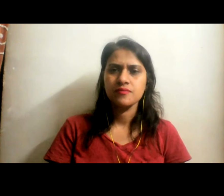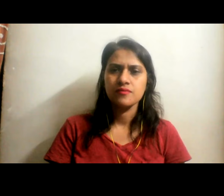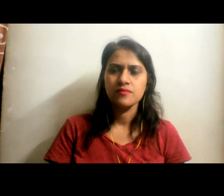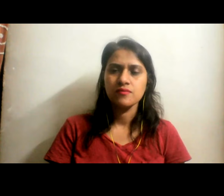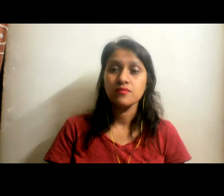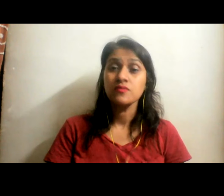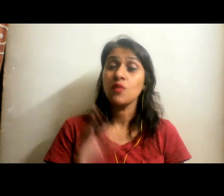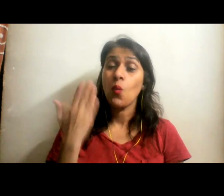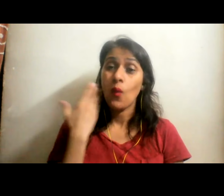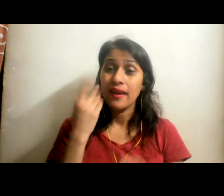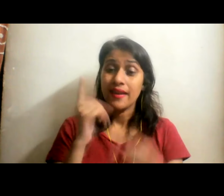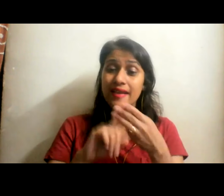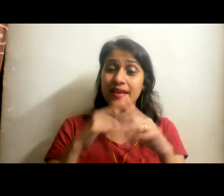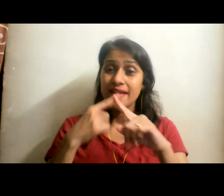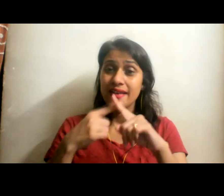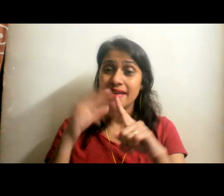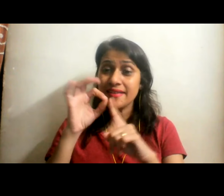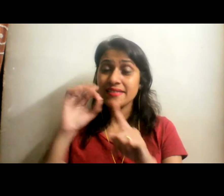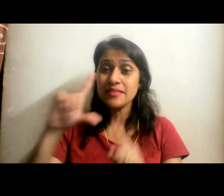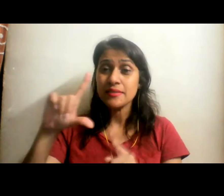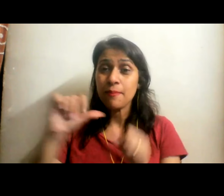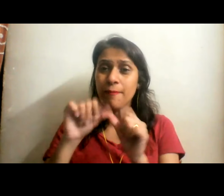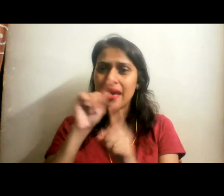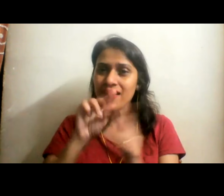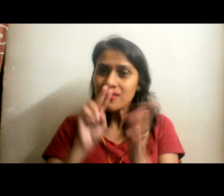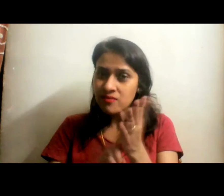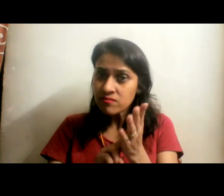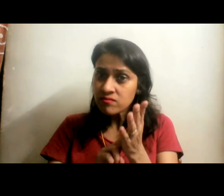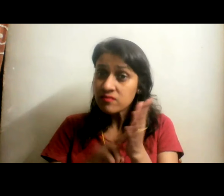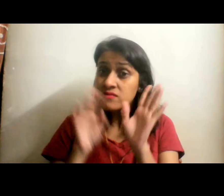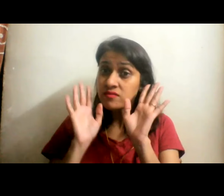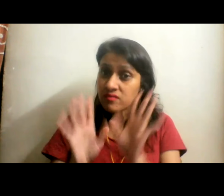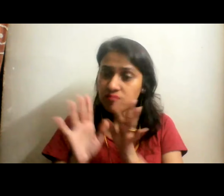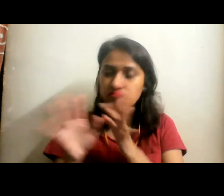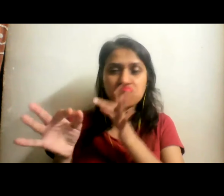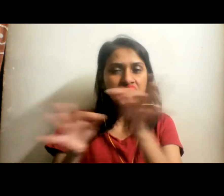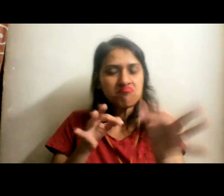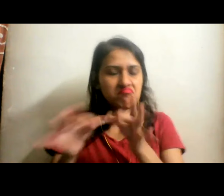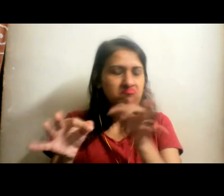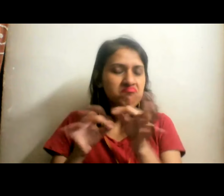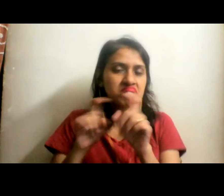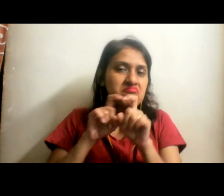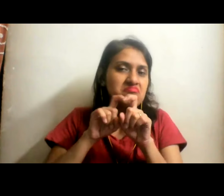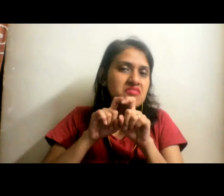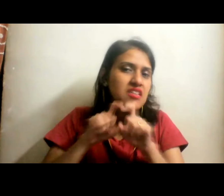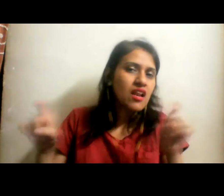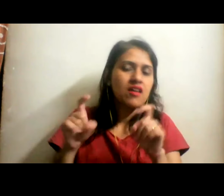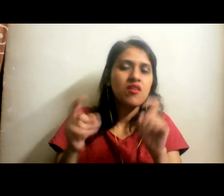explanatory study would go into why that effect was caused. Okay, so it would go into more